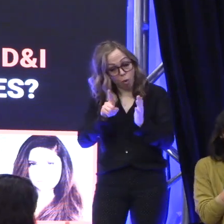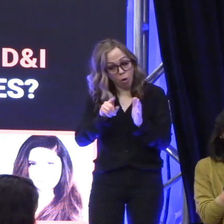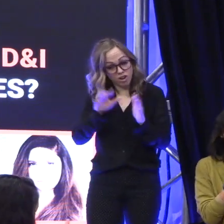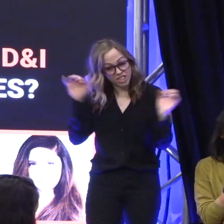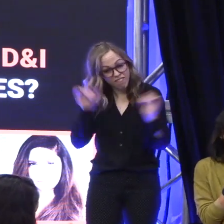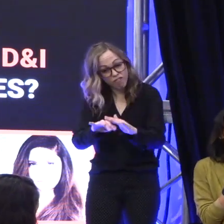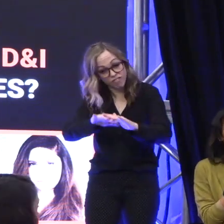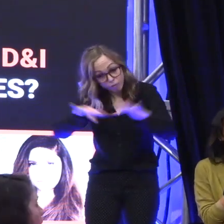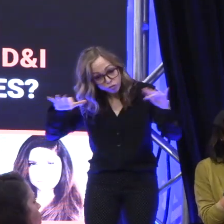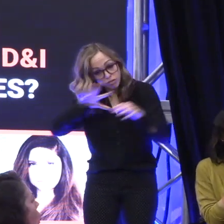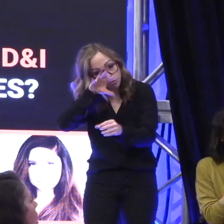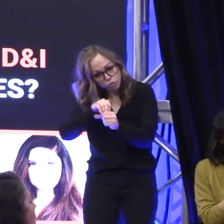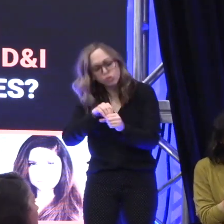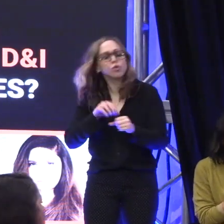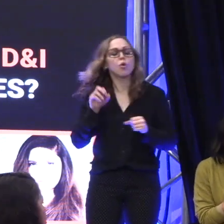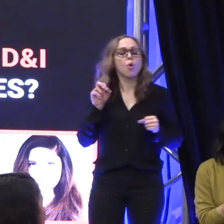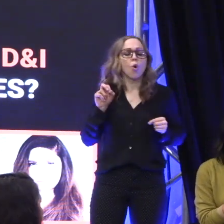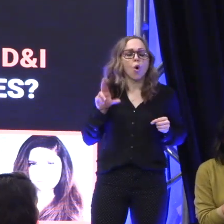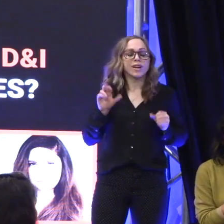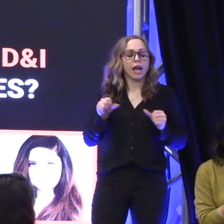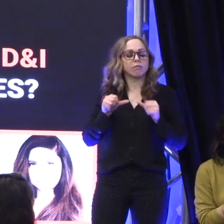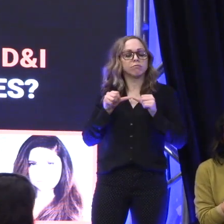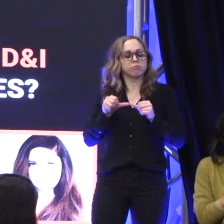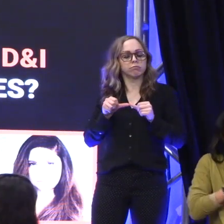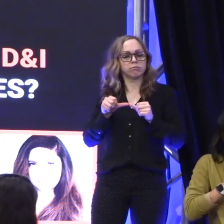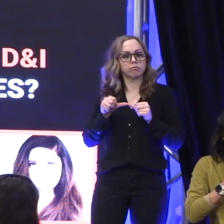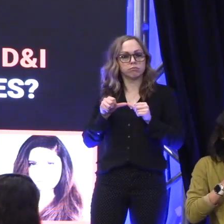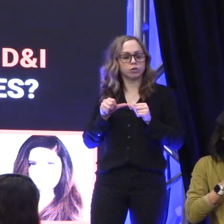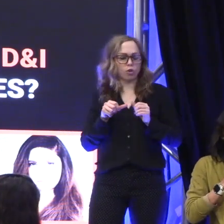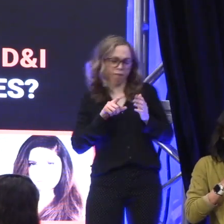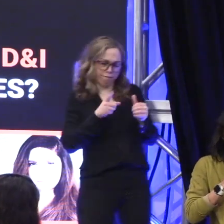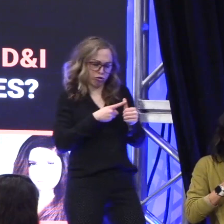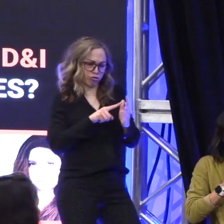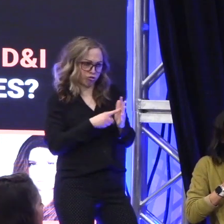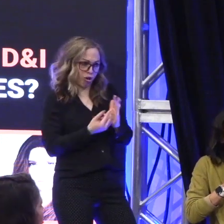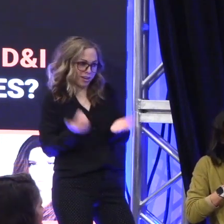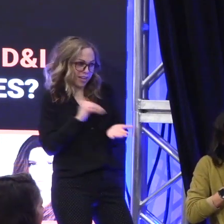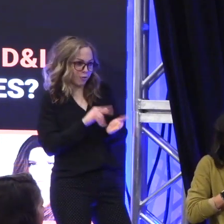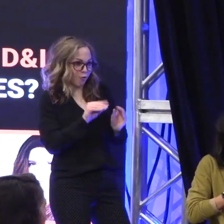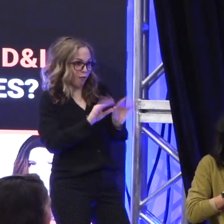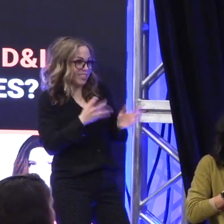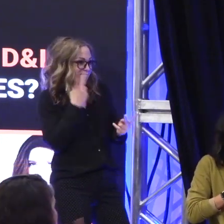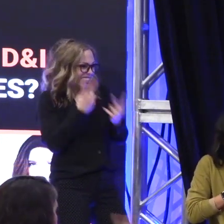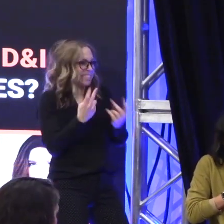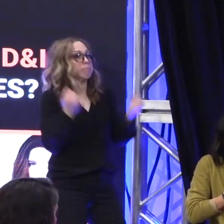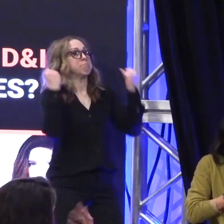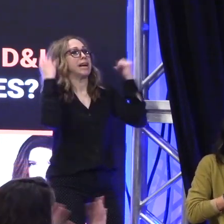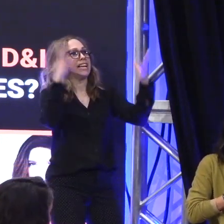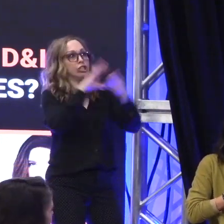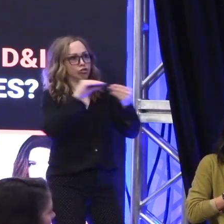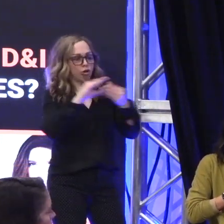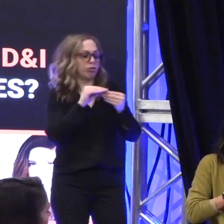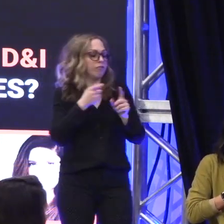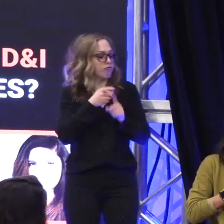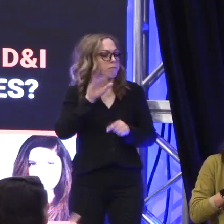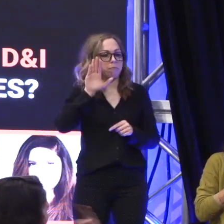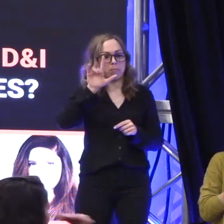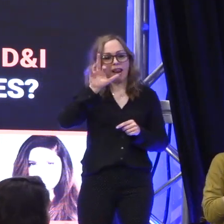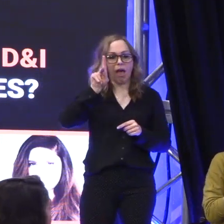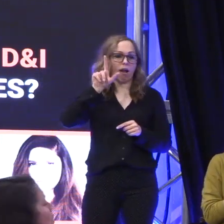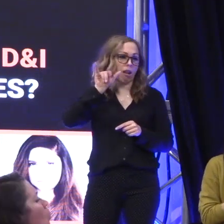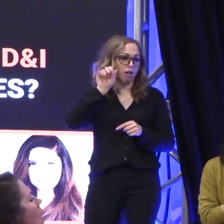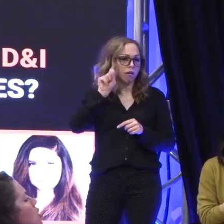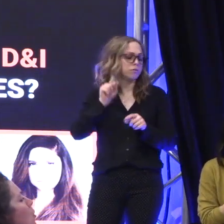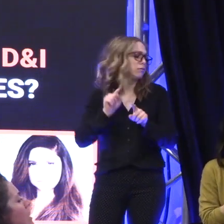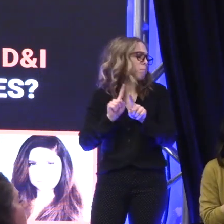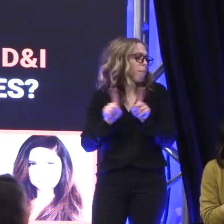is this push for authenticity sustainable? And I want to start with you, because you obviously see so many stories with the Blacklist. So what stories